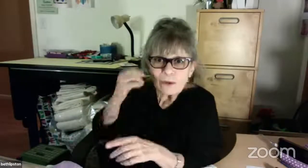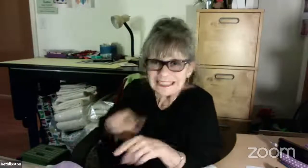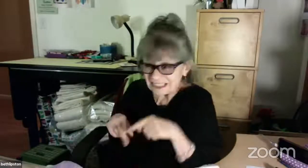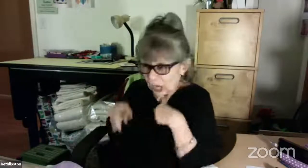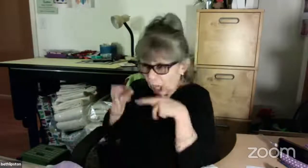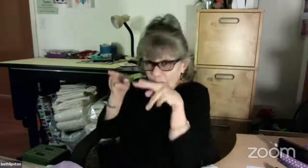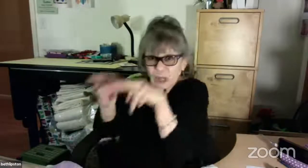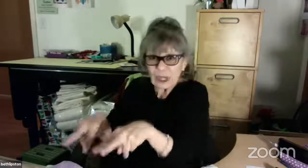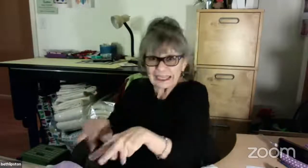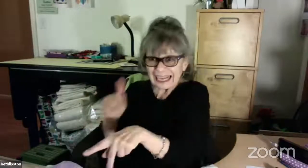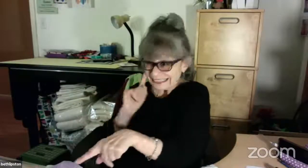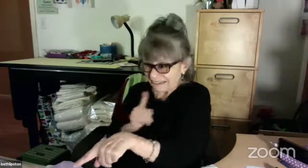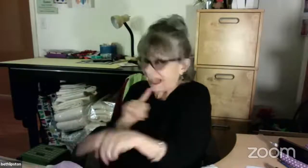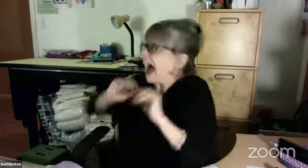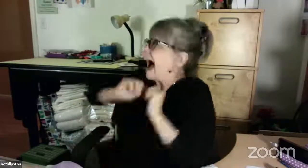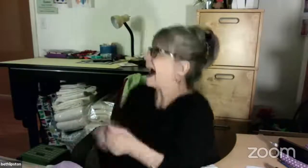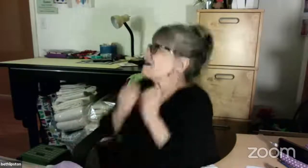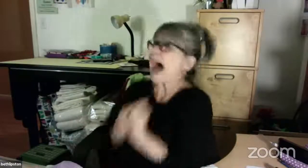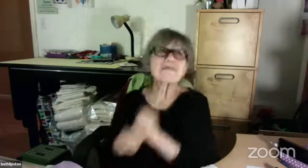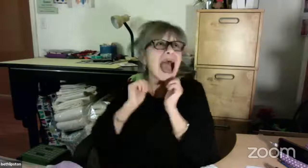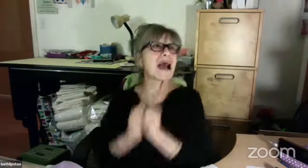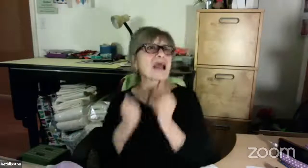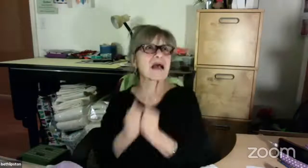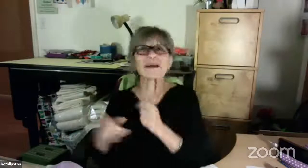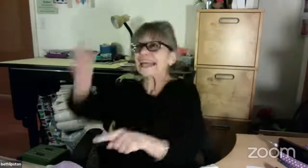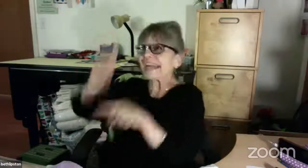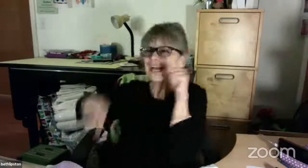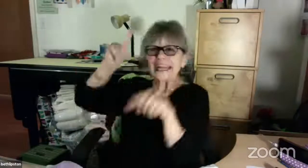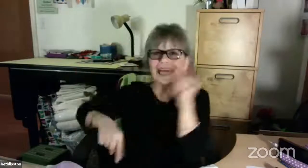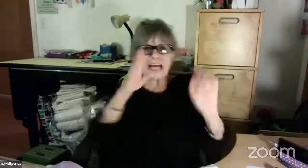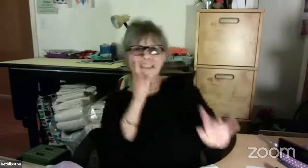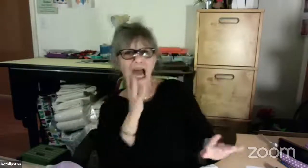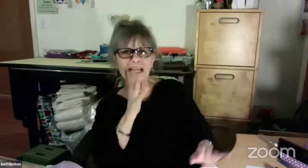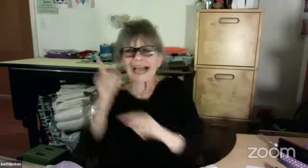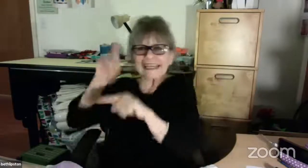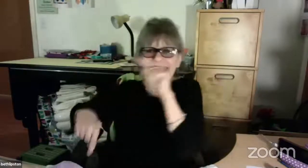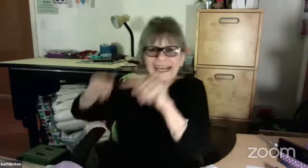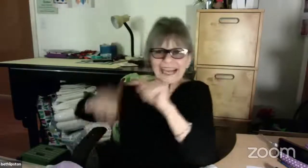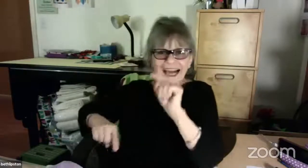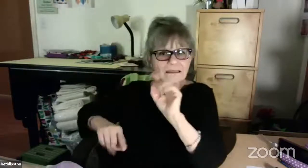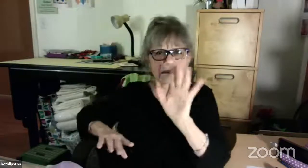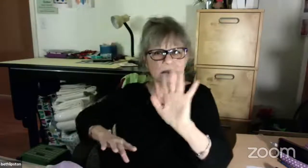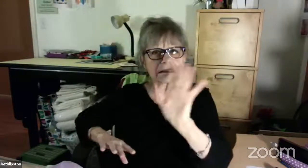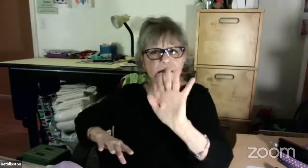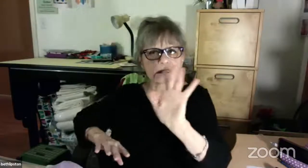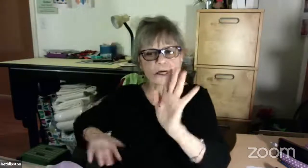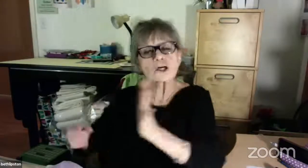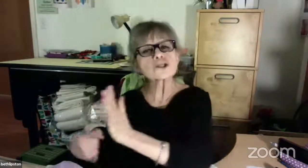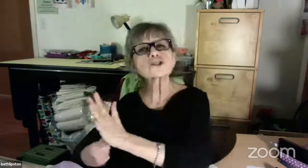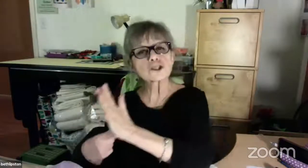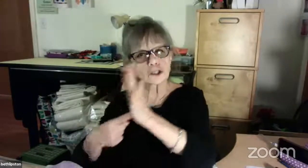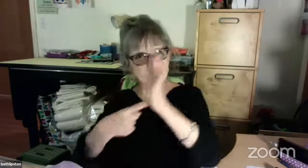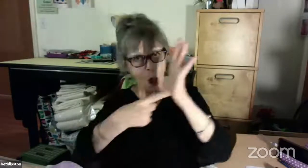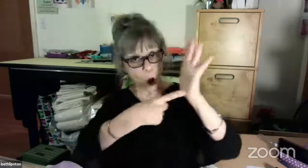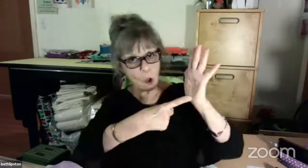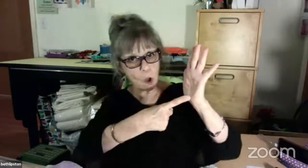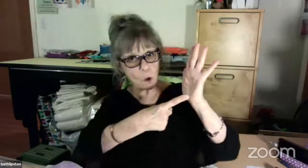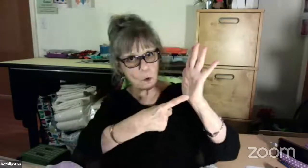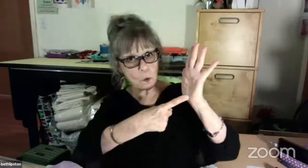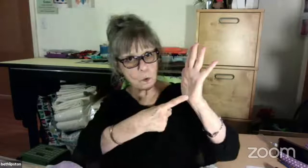"Oh my gosh, my baby, they're deaf. Oh no, they can't talk, they can't hear, they can't." You just